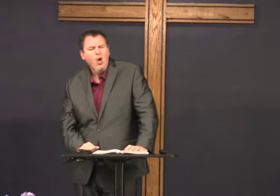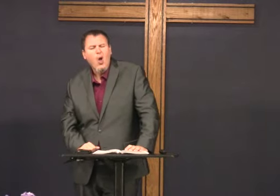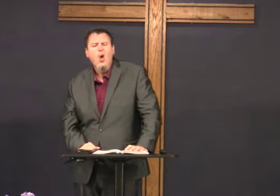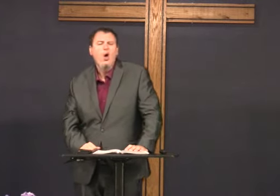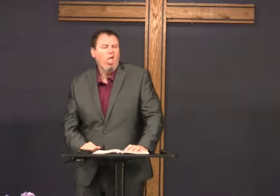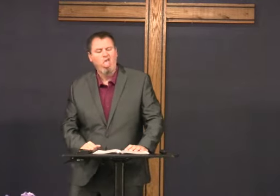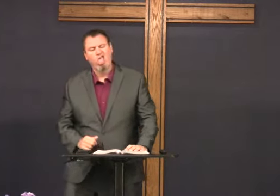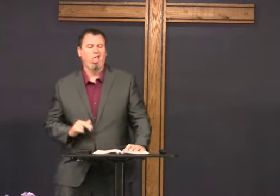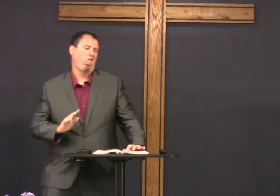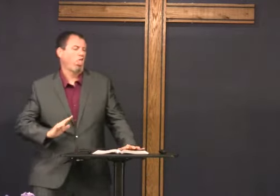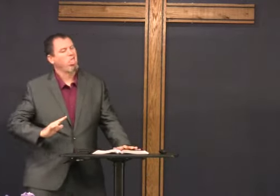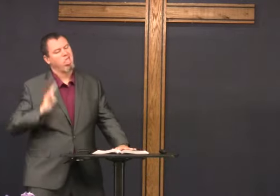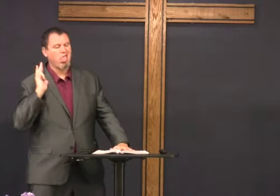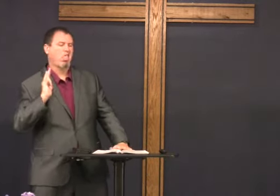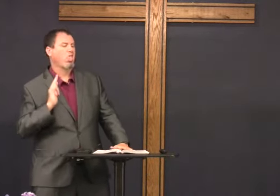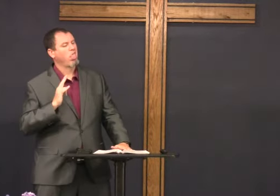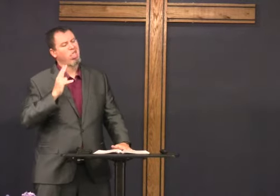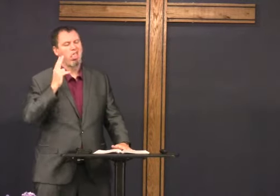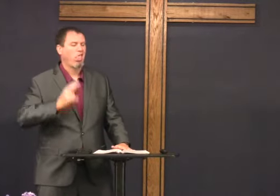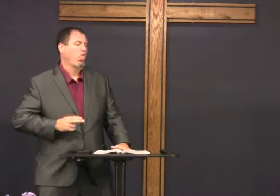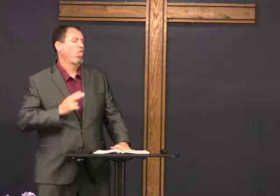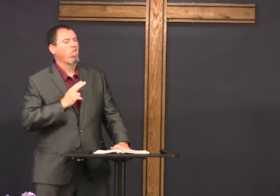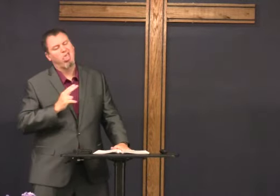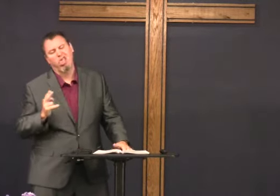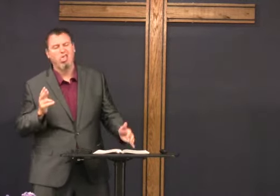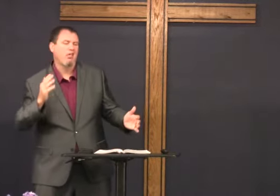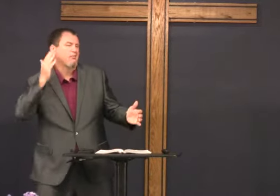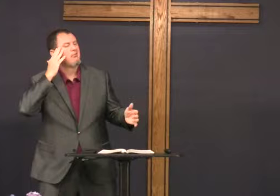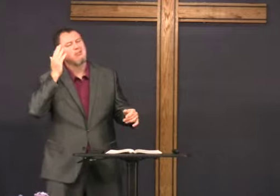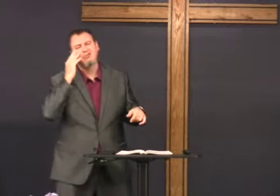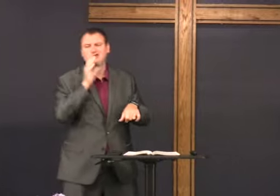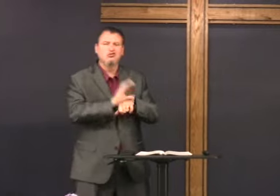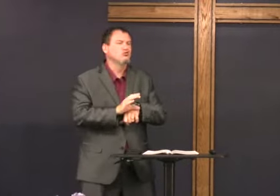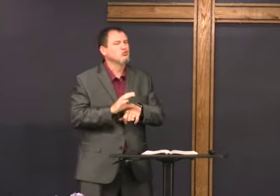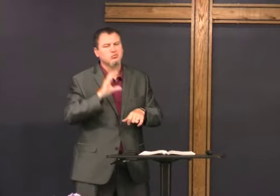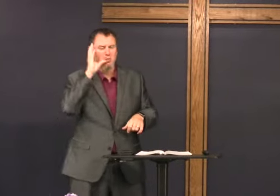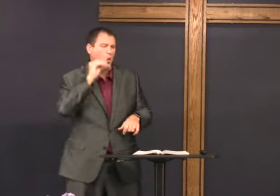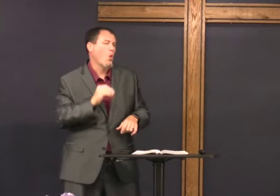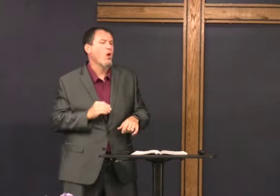that. Oh, you're a hypocrite. You're older now.